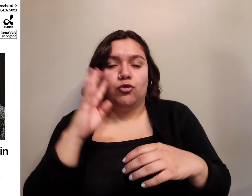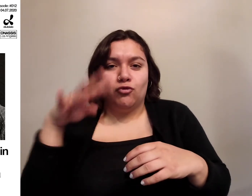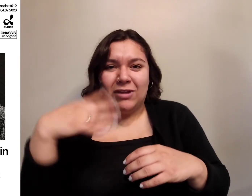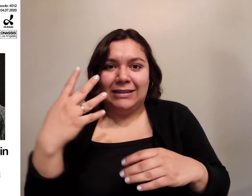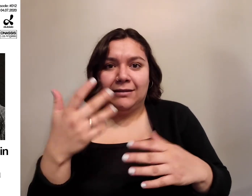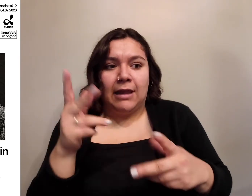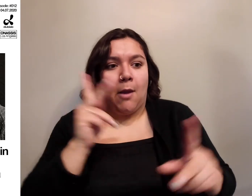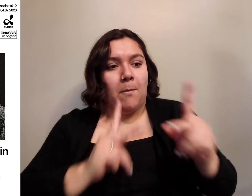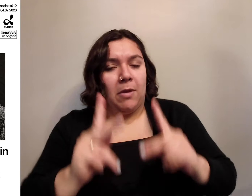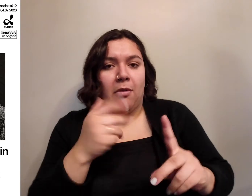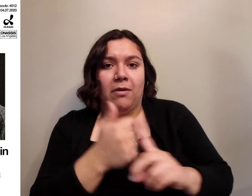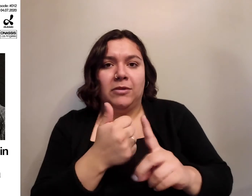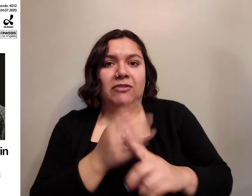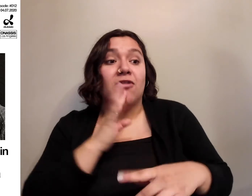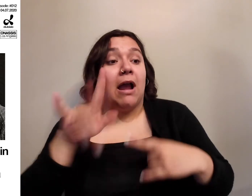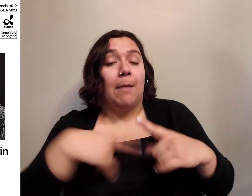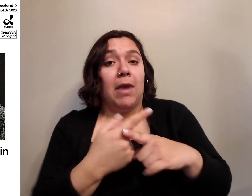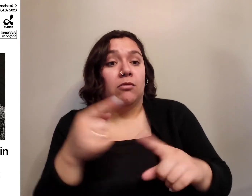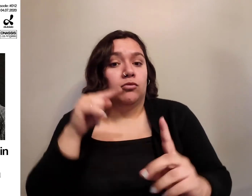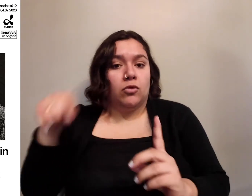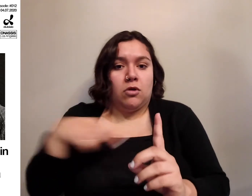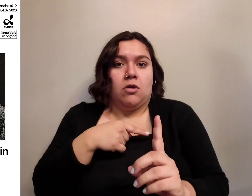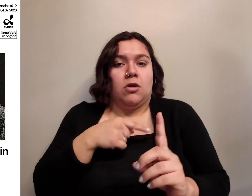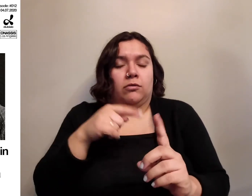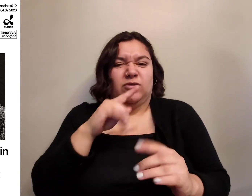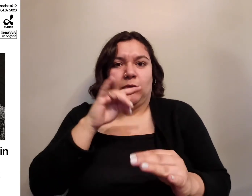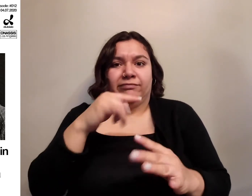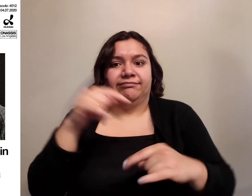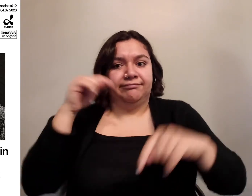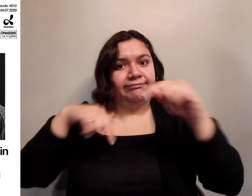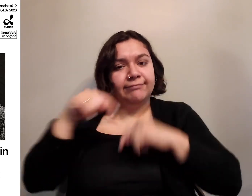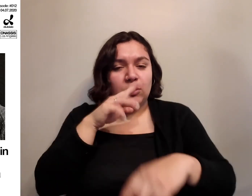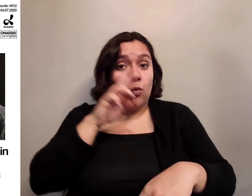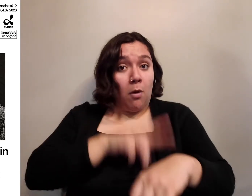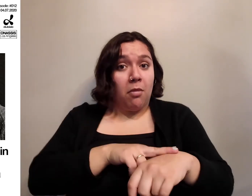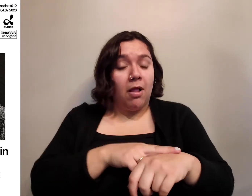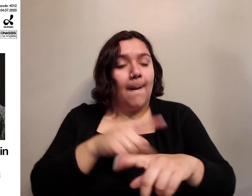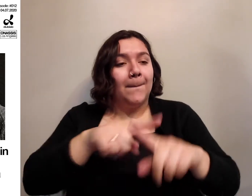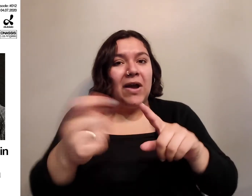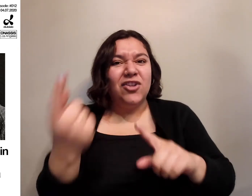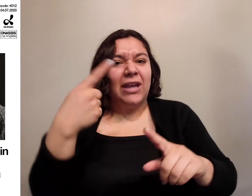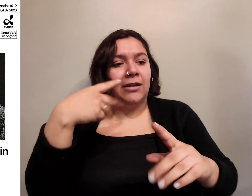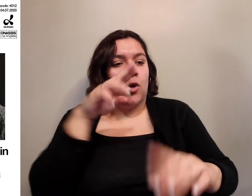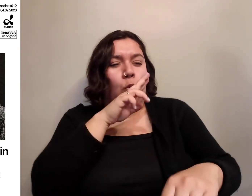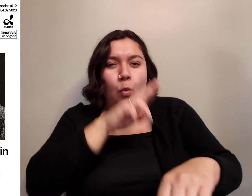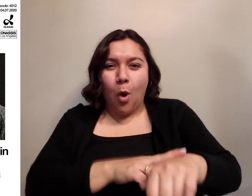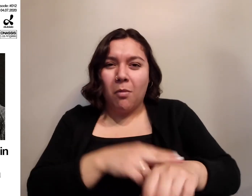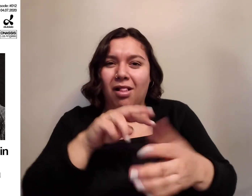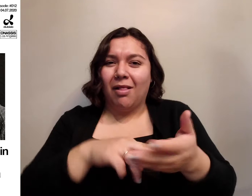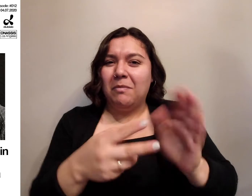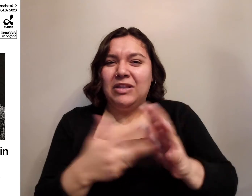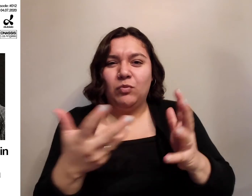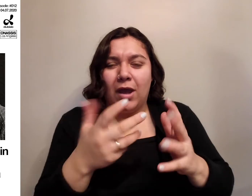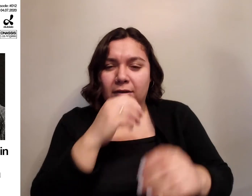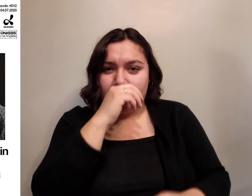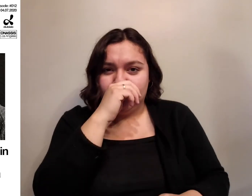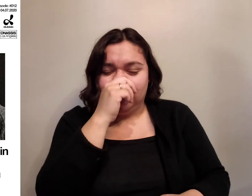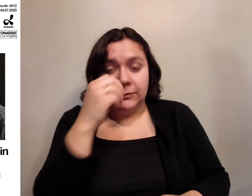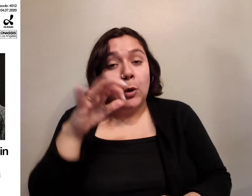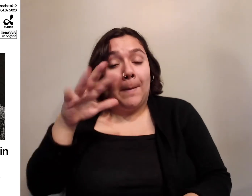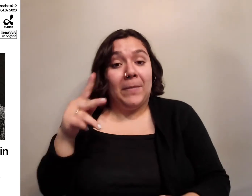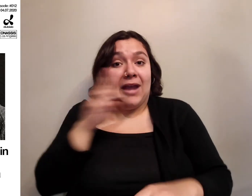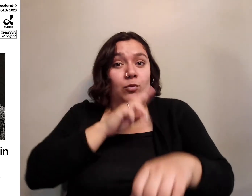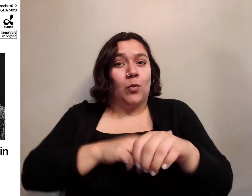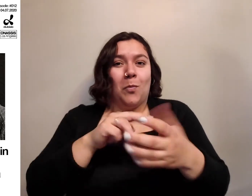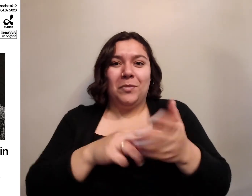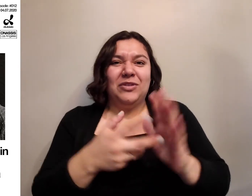quickly people talk about returning to normal. Returning to normal would mean what? And why would returning to normal be